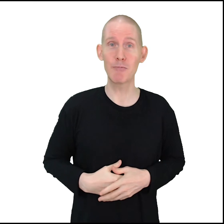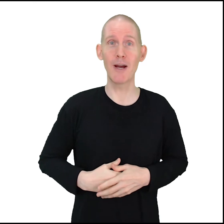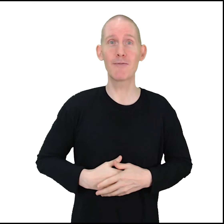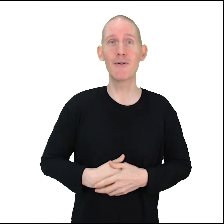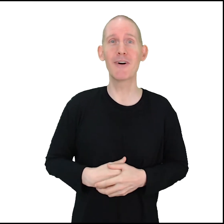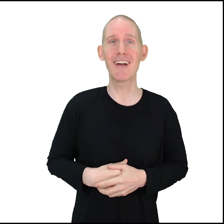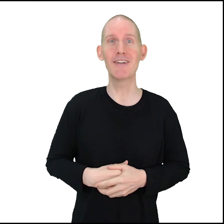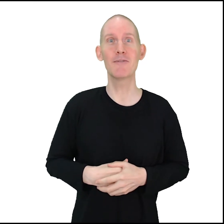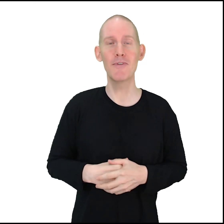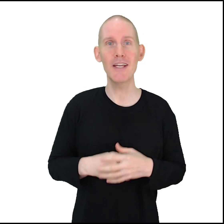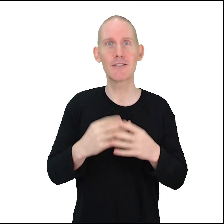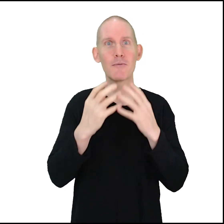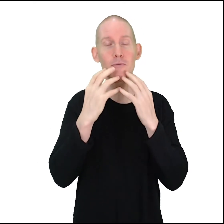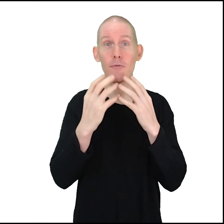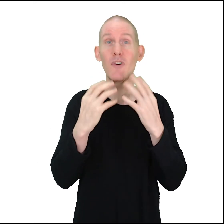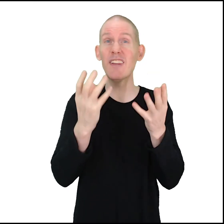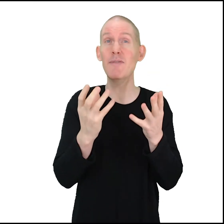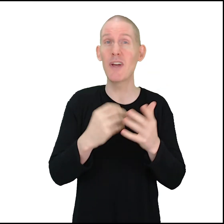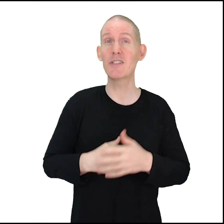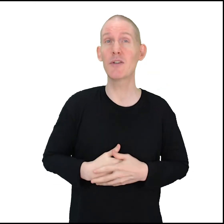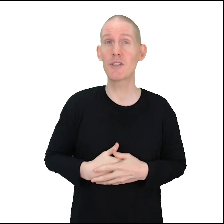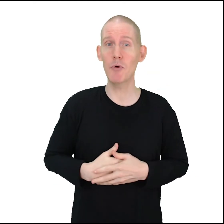respectful look on your face, a friendly facial expression.